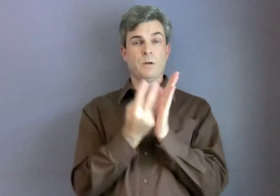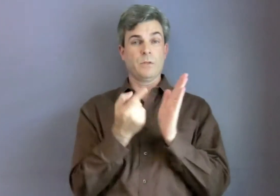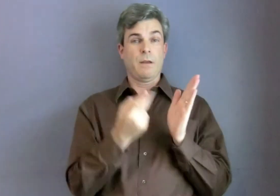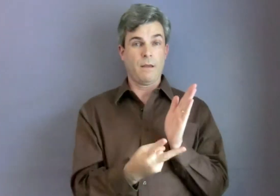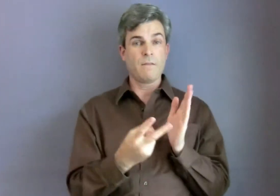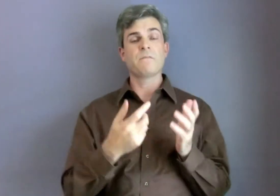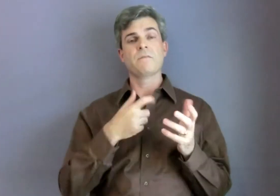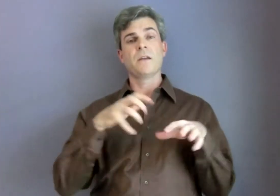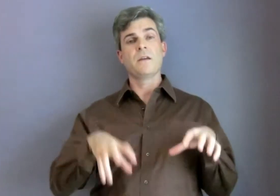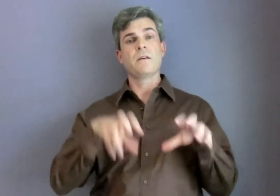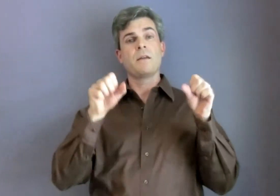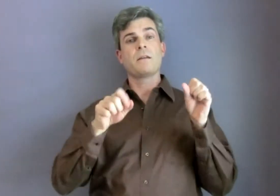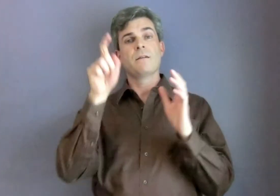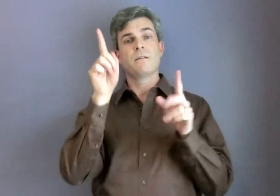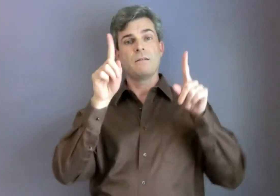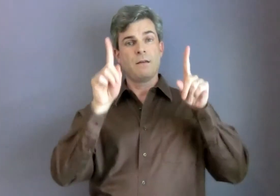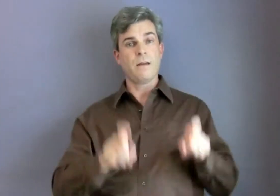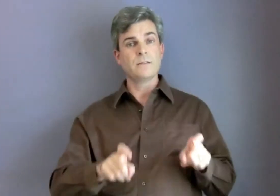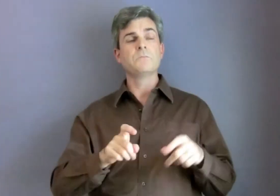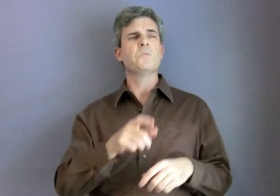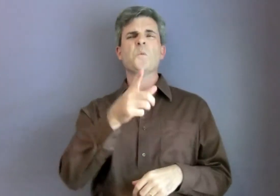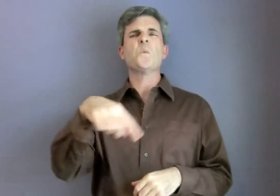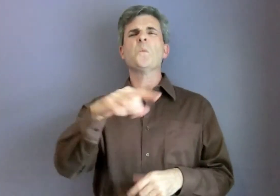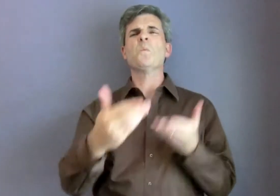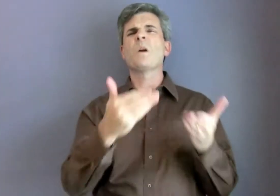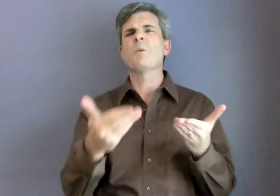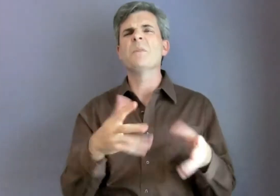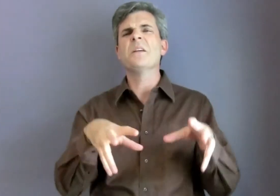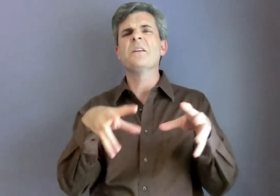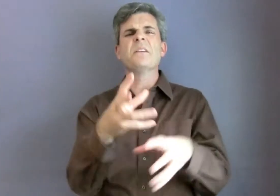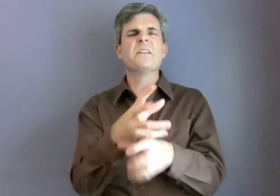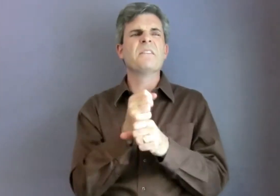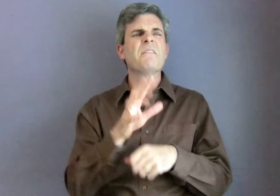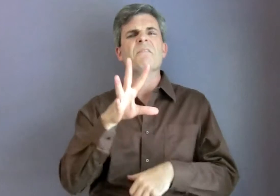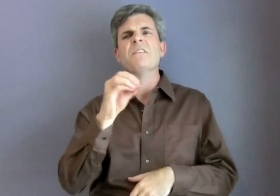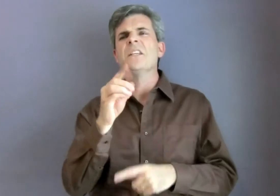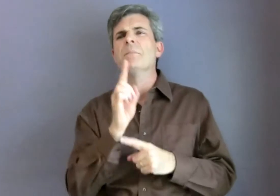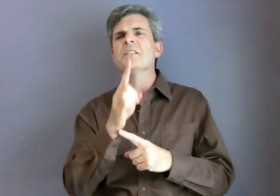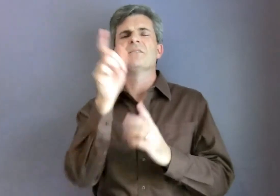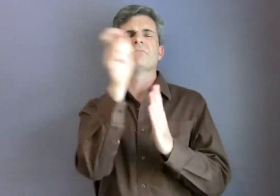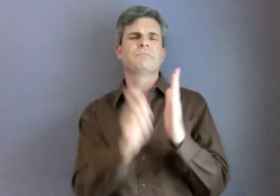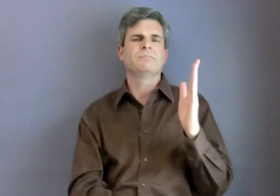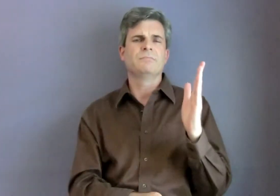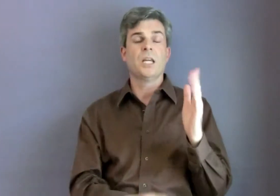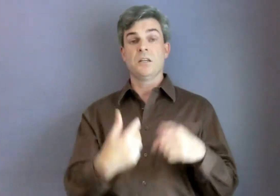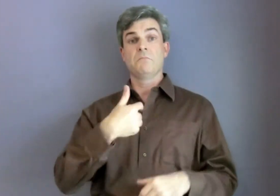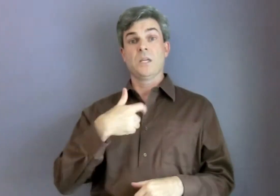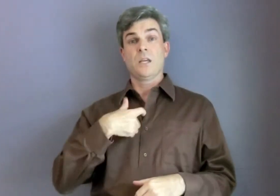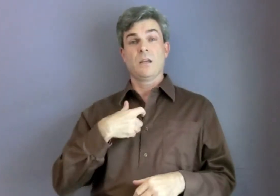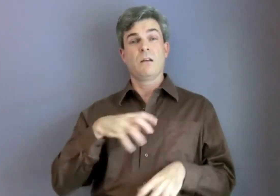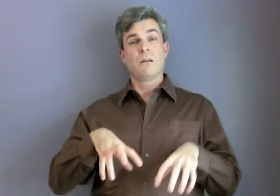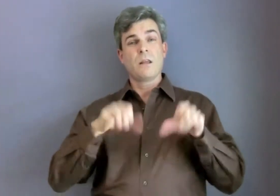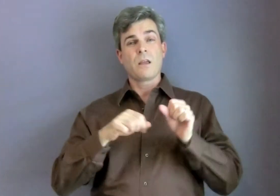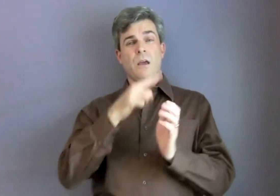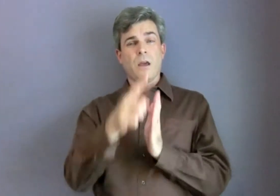minutes, I might score an F. This is a very, very low level in order to be kicked out of the healthcare